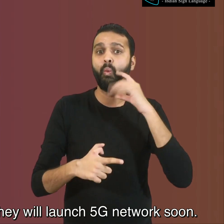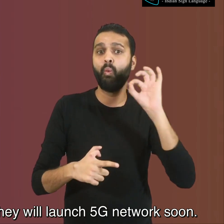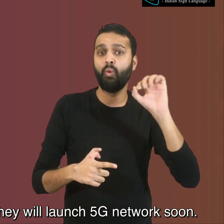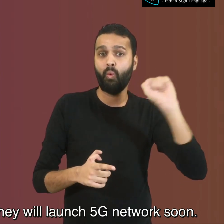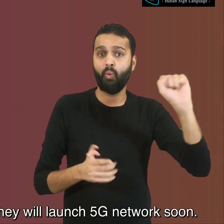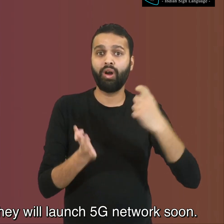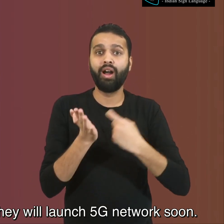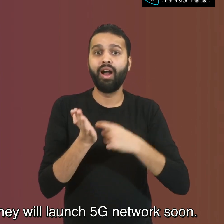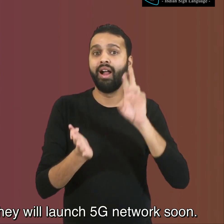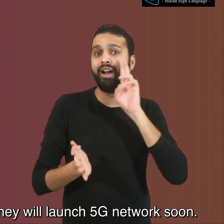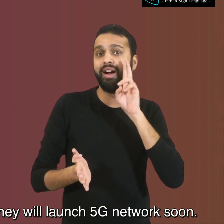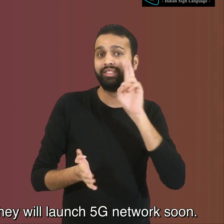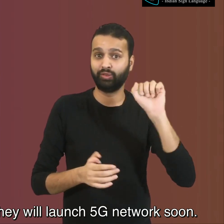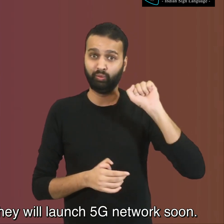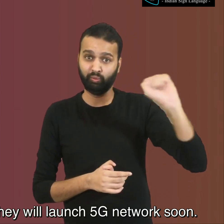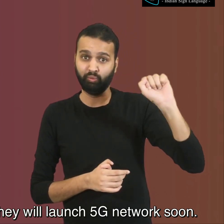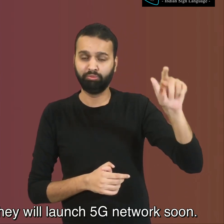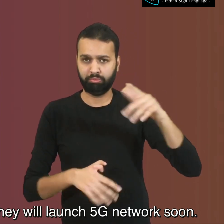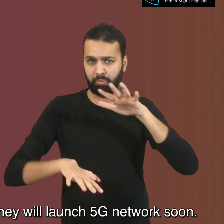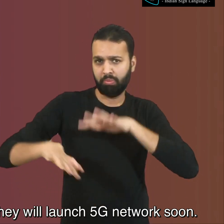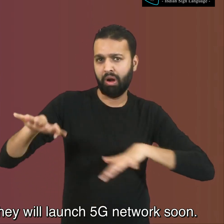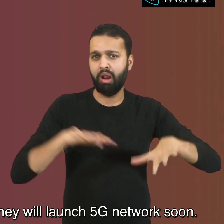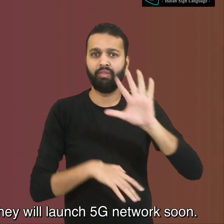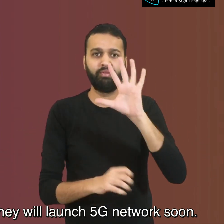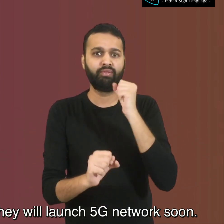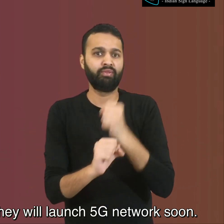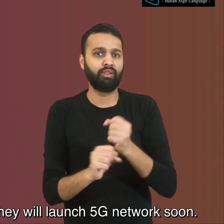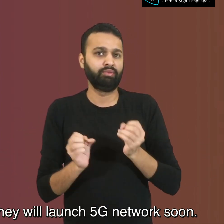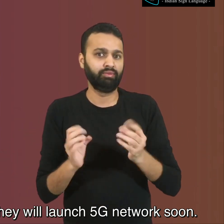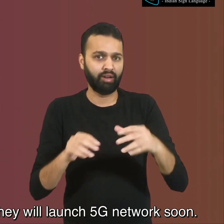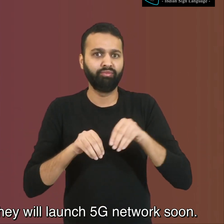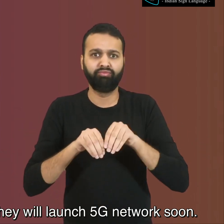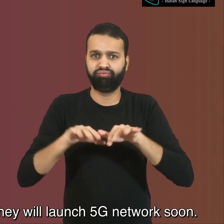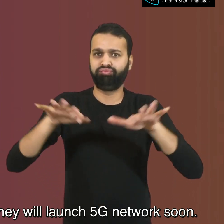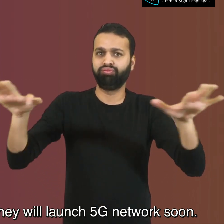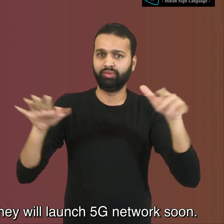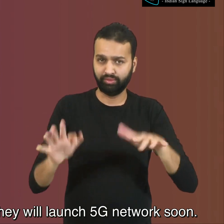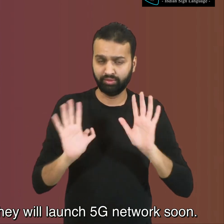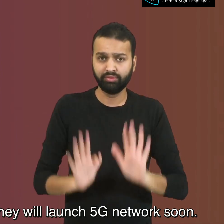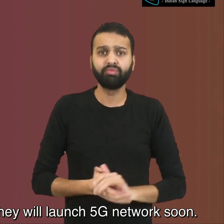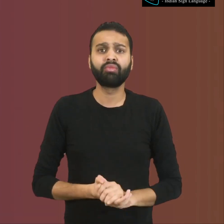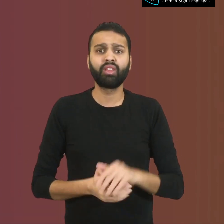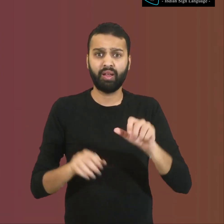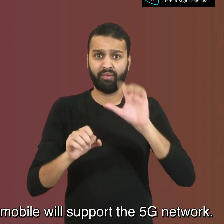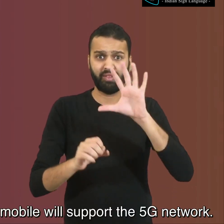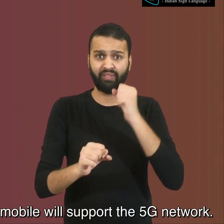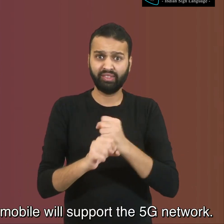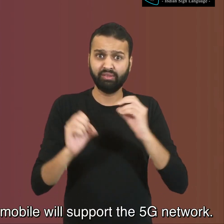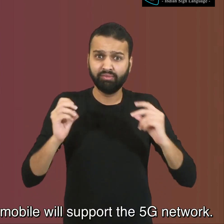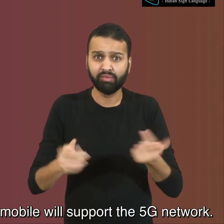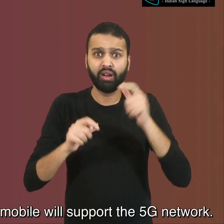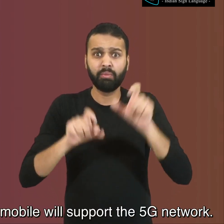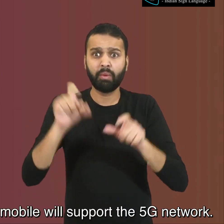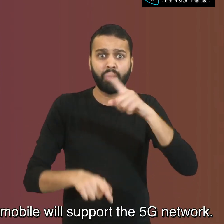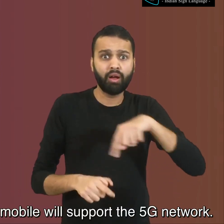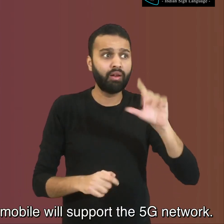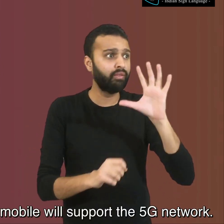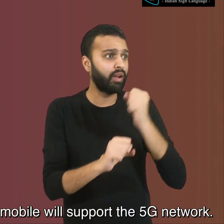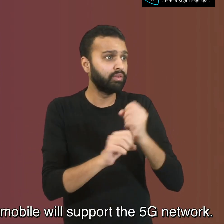Reliance Geo has announced they will launch 5G networks soon. You do not need to worry if your mobile